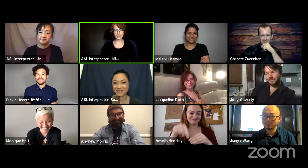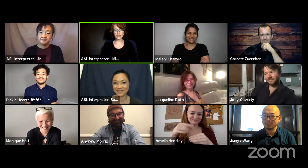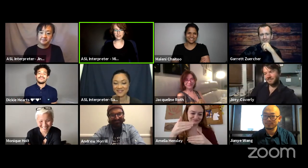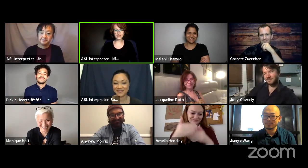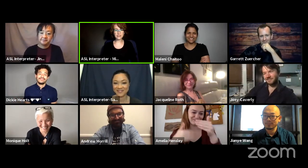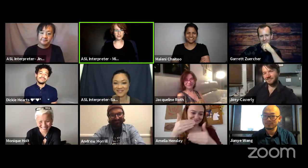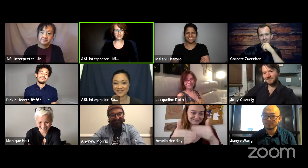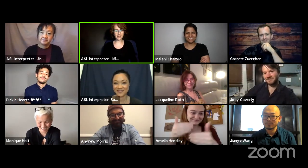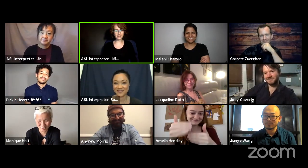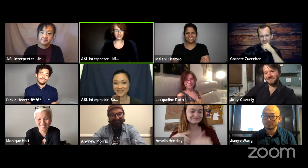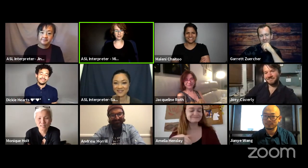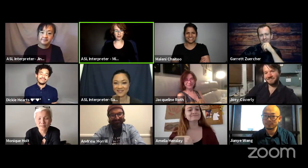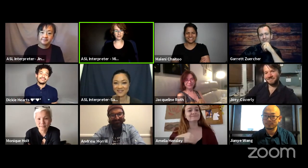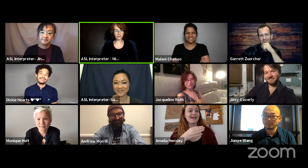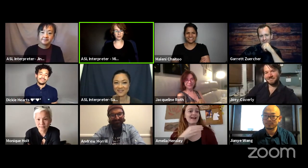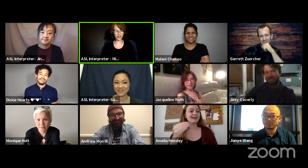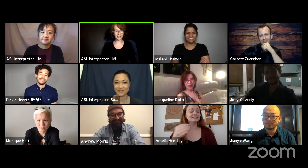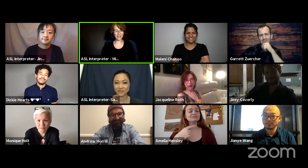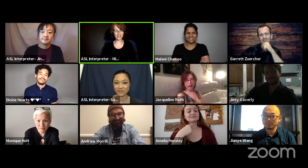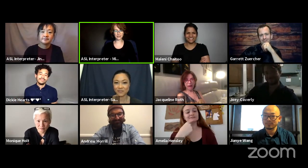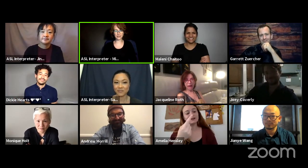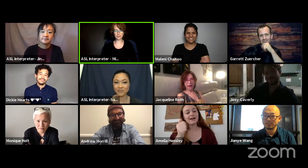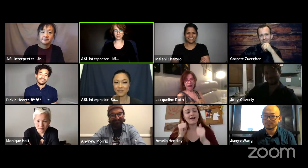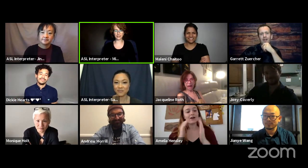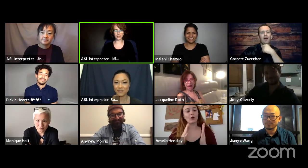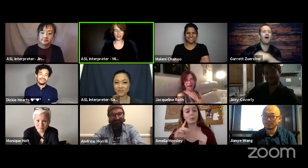which was the most challenging part of the process, believe it or not.